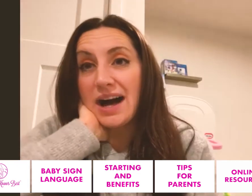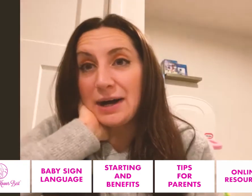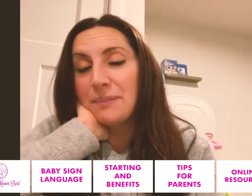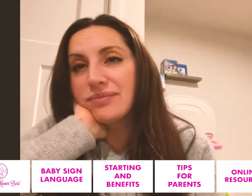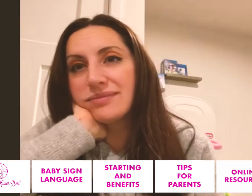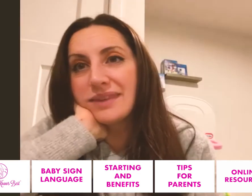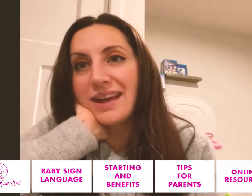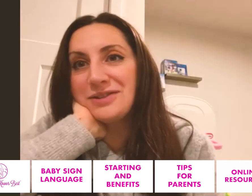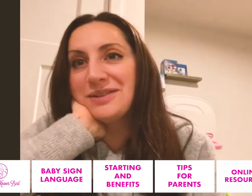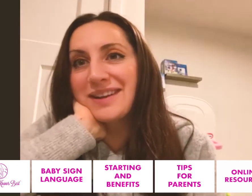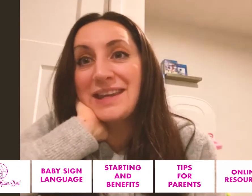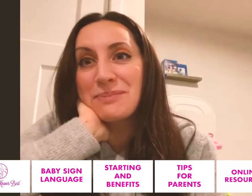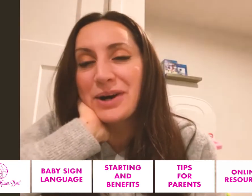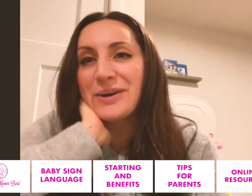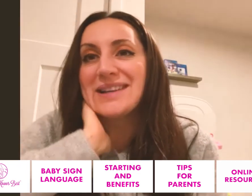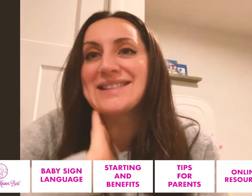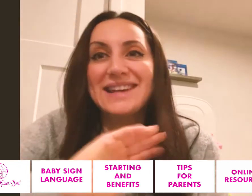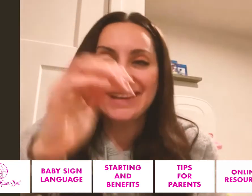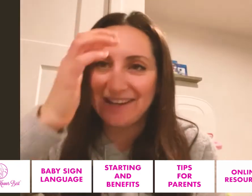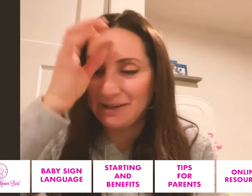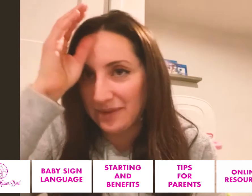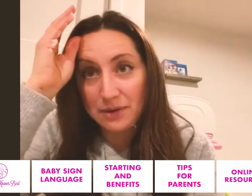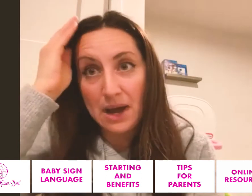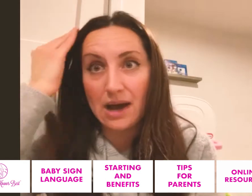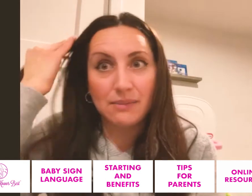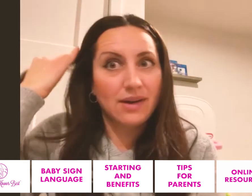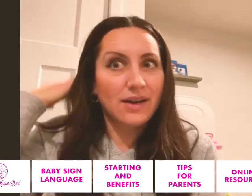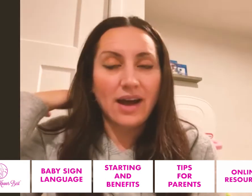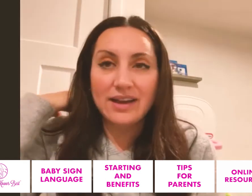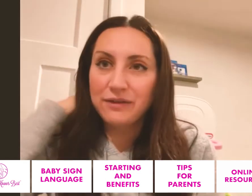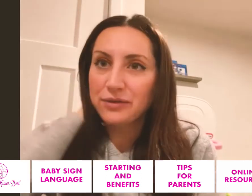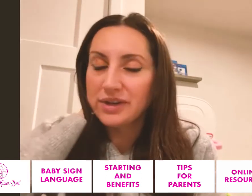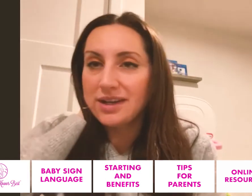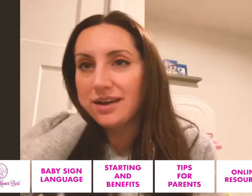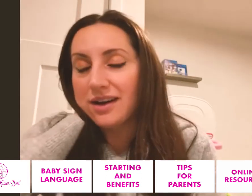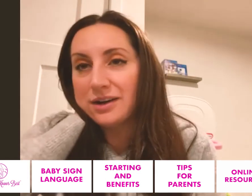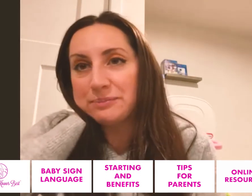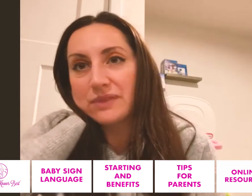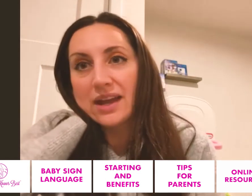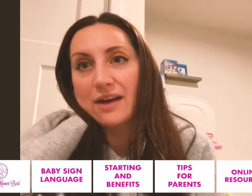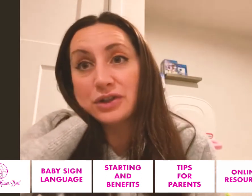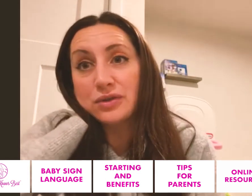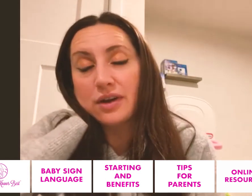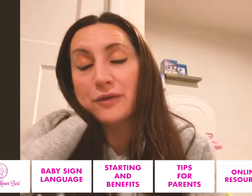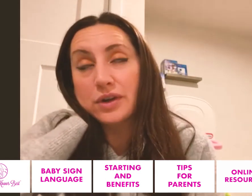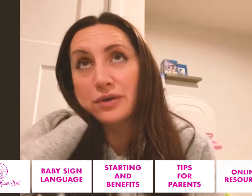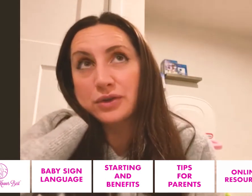calm and keep going, stay calm. I'm a mom. I have 3, I have 4-year-old